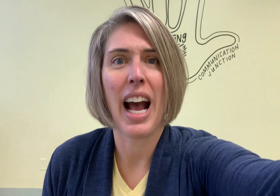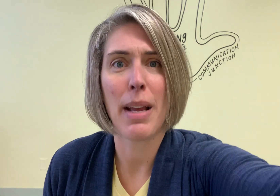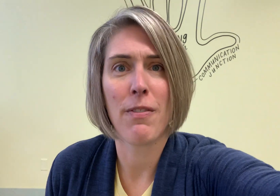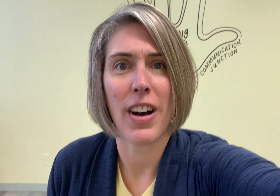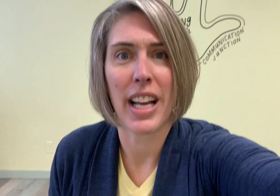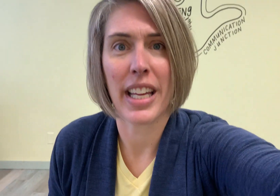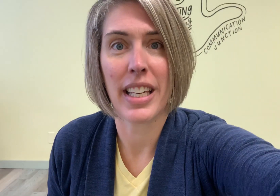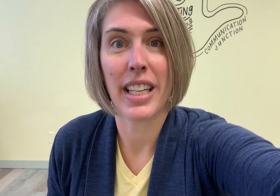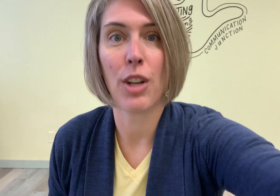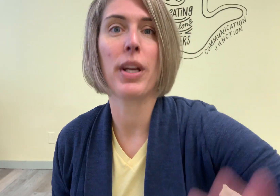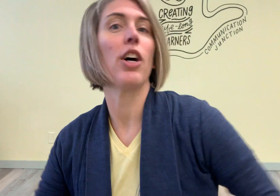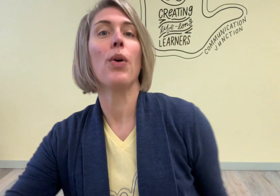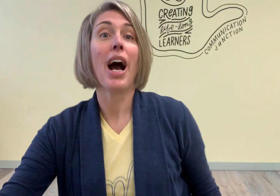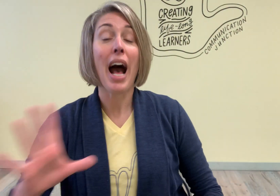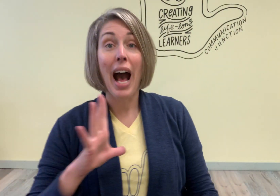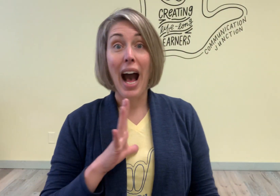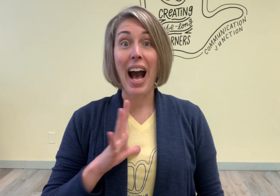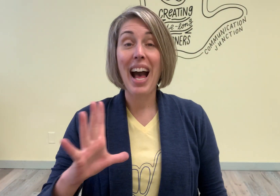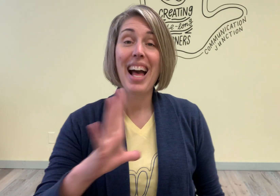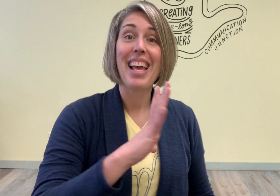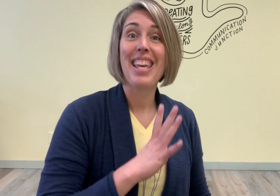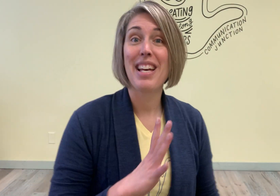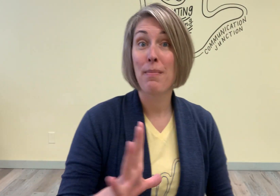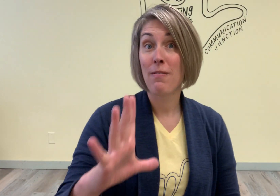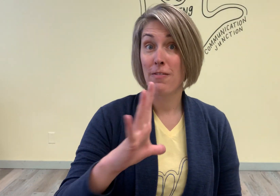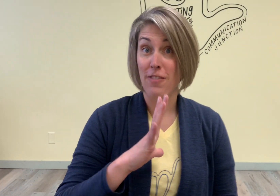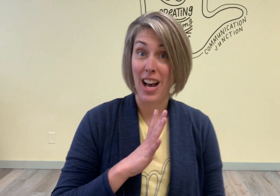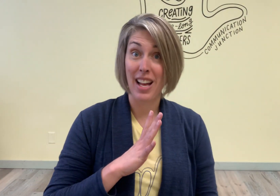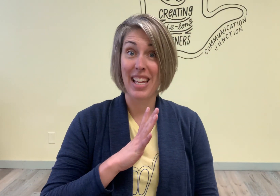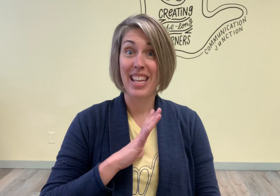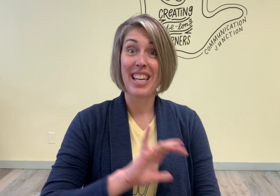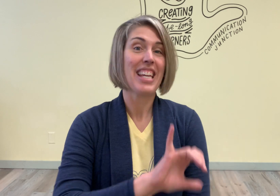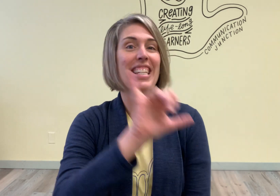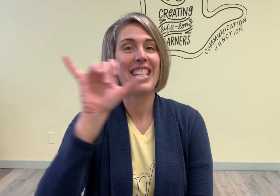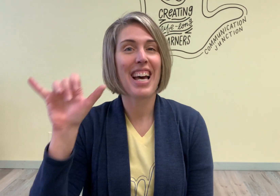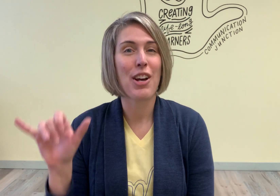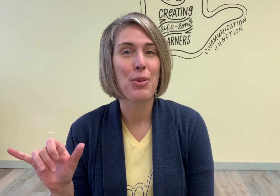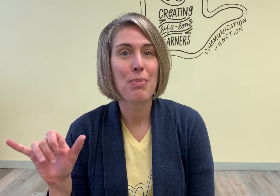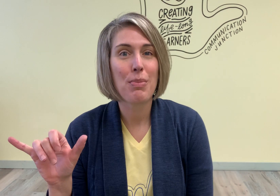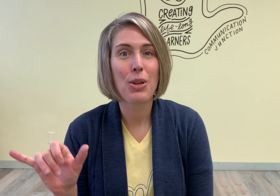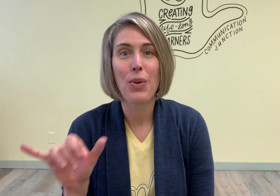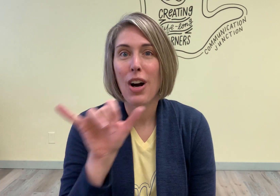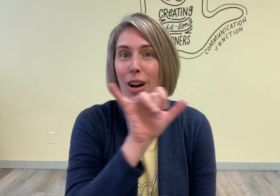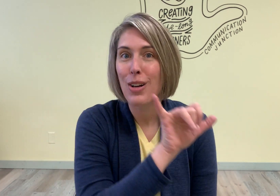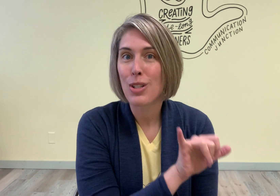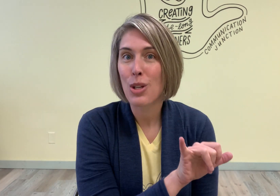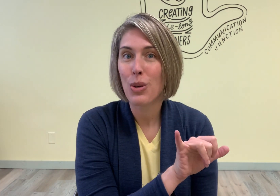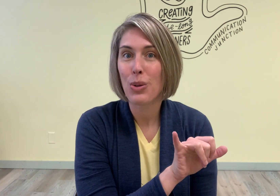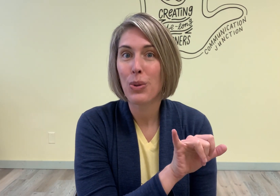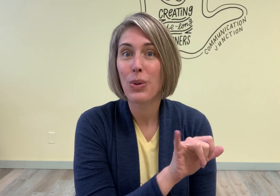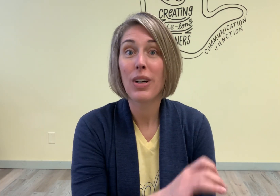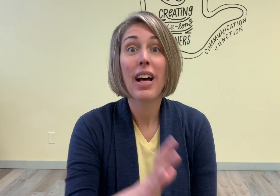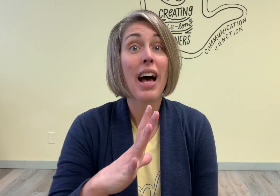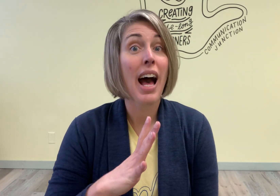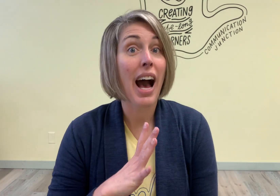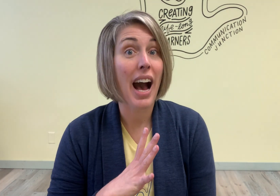I'm fine. Here we go. I am fine and I hope you are too.